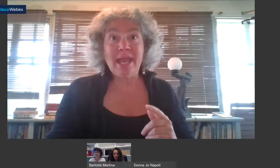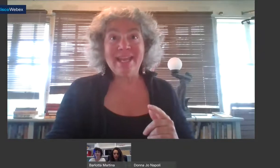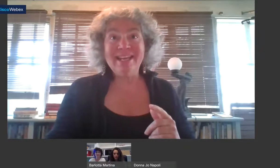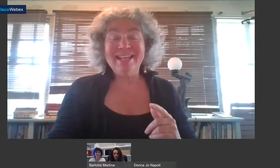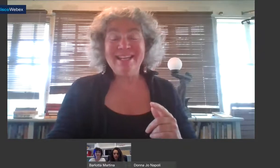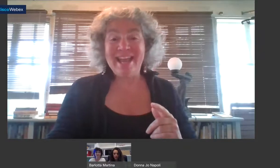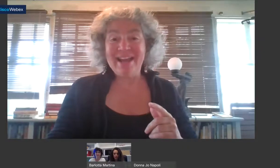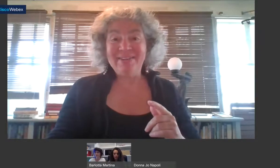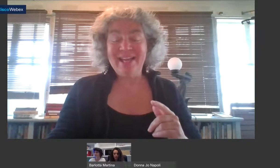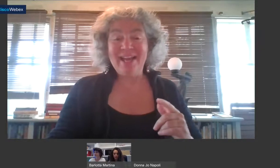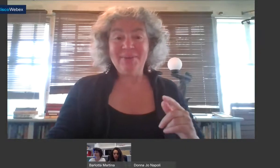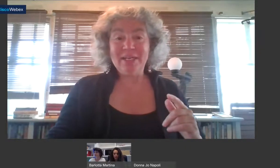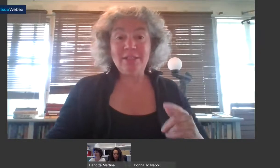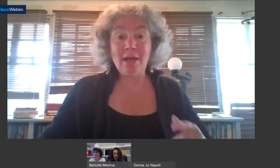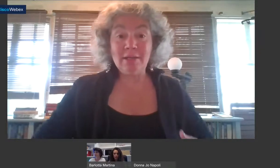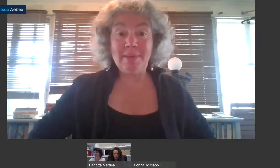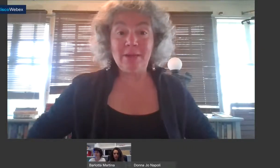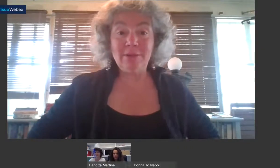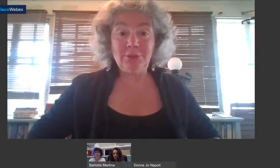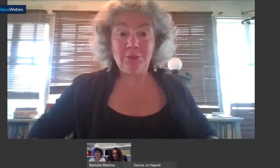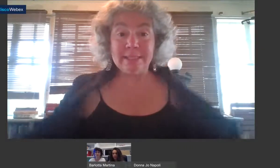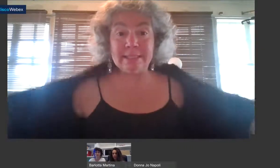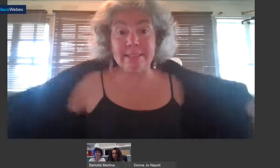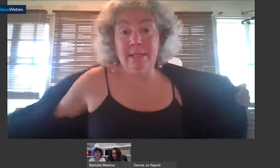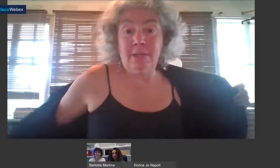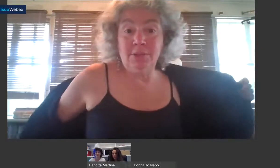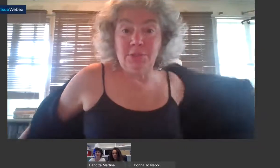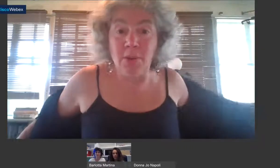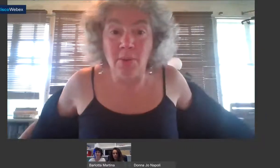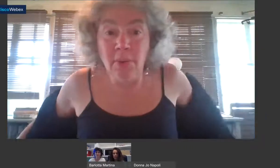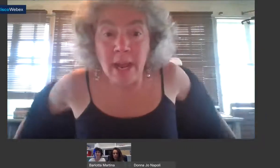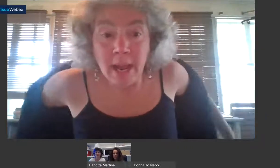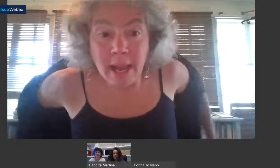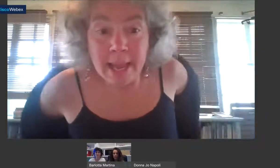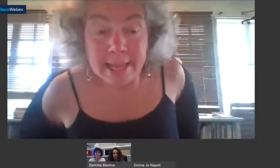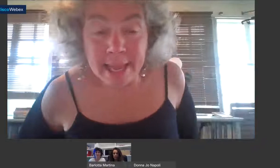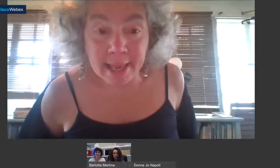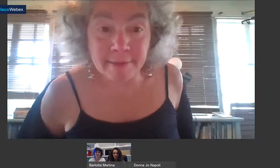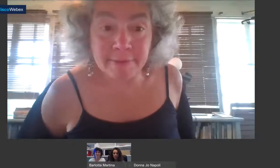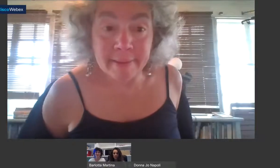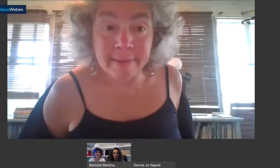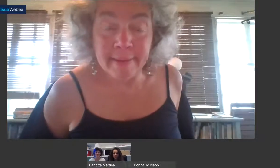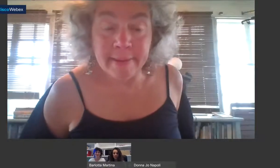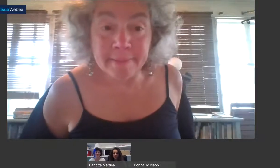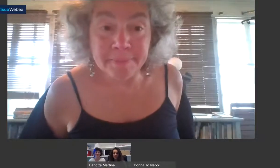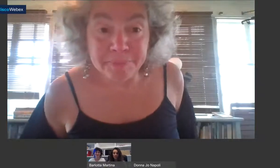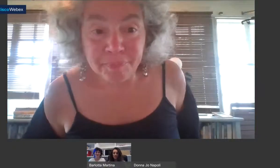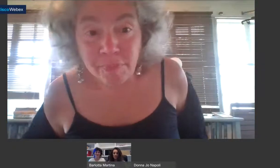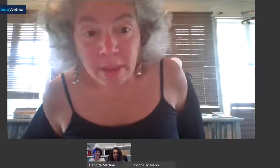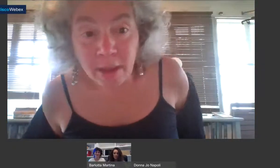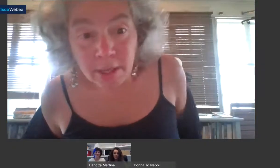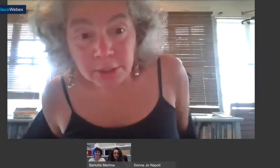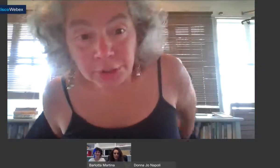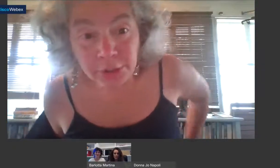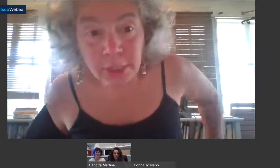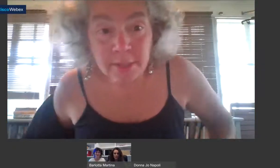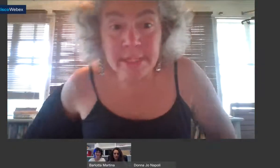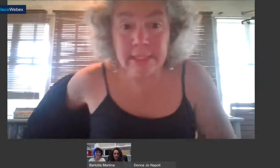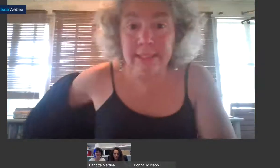Okay, now I want to talk about your joints. So I have a shirt on that